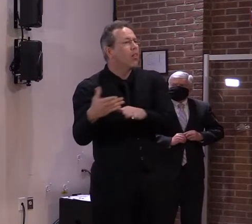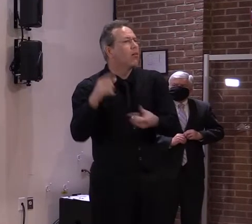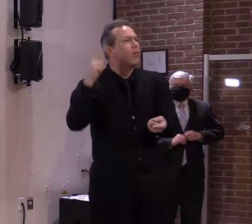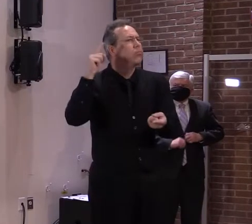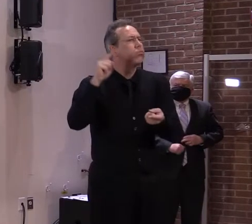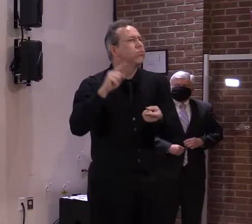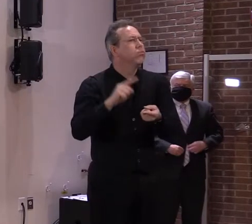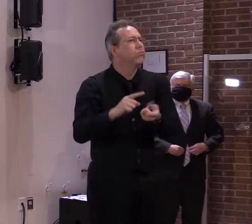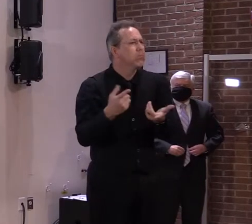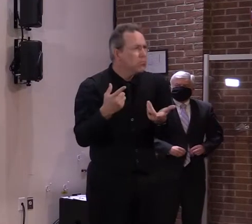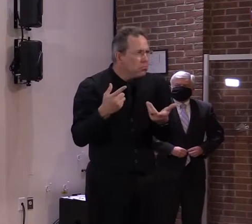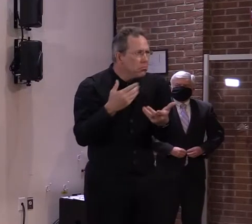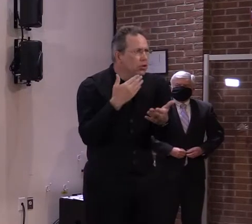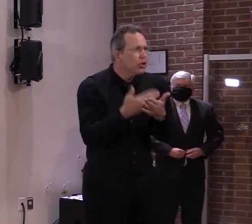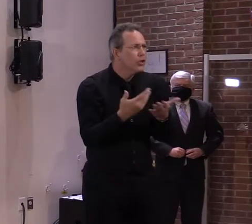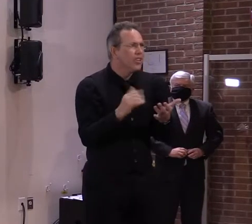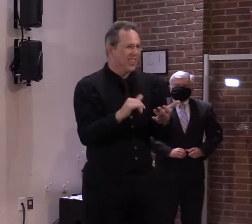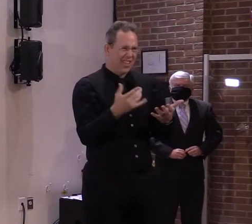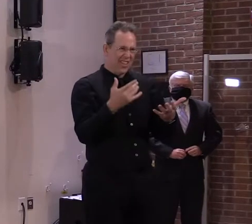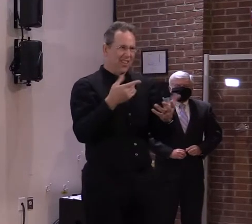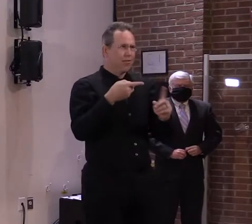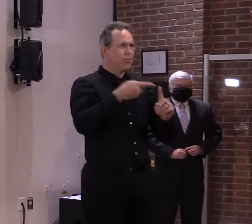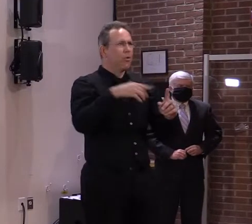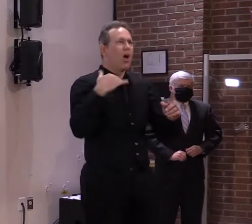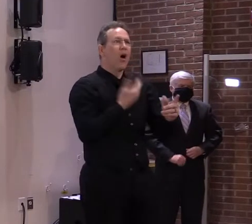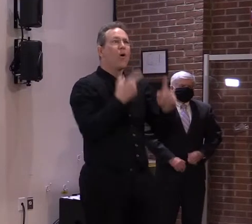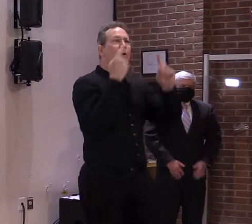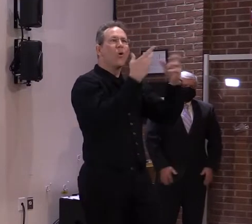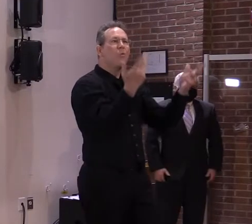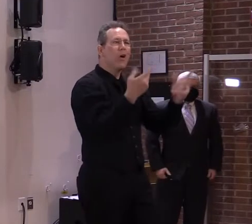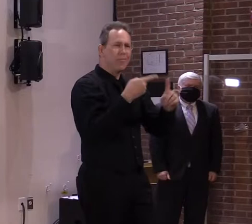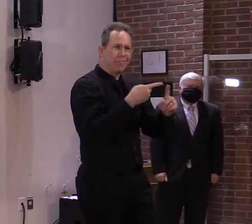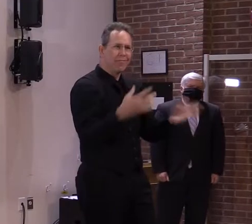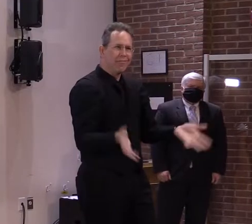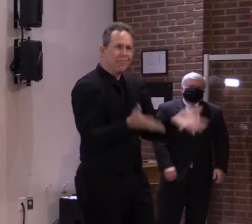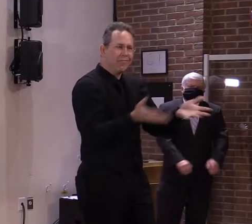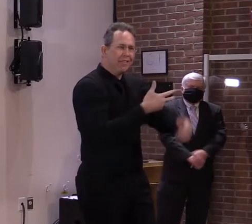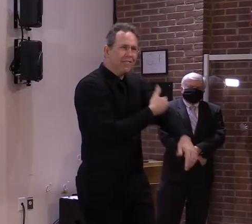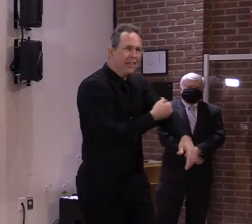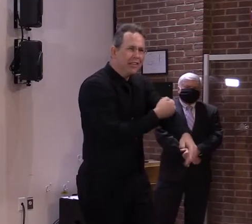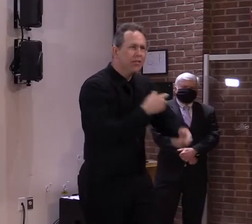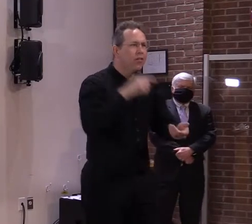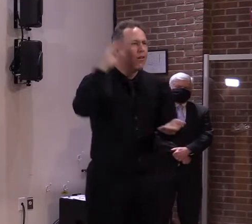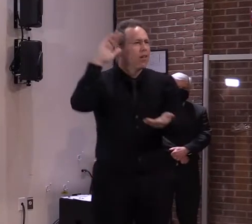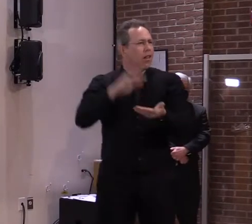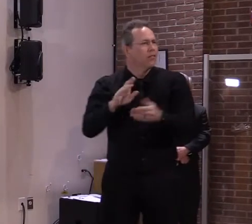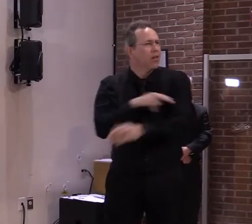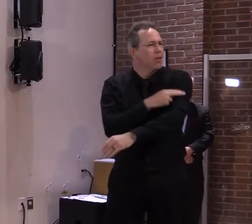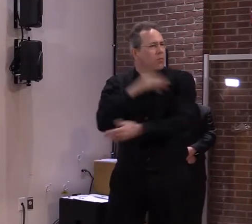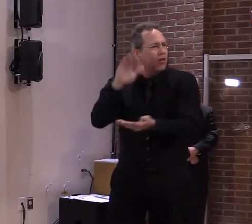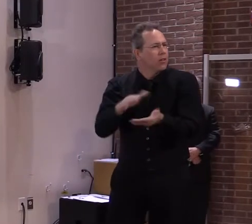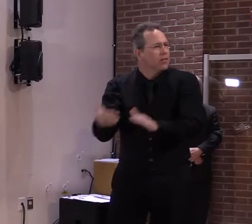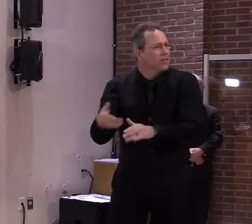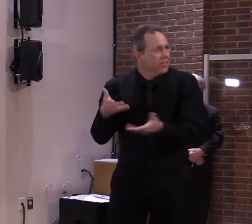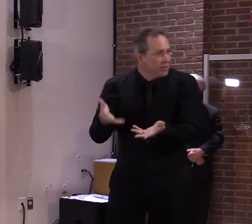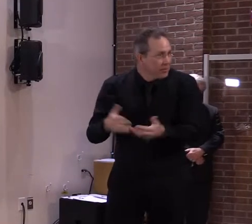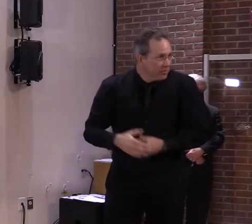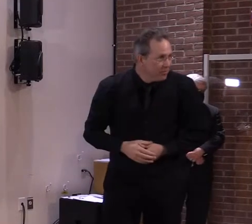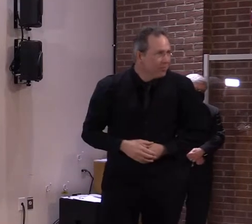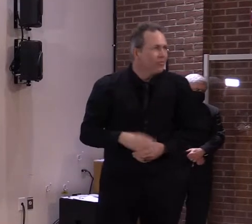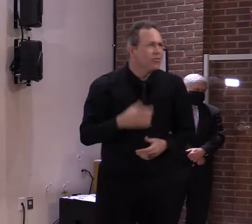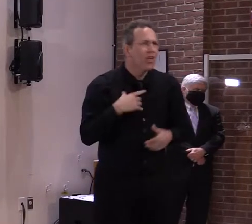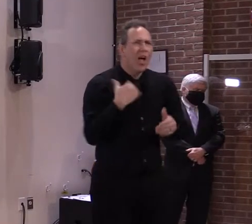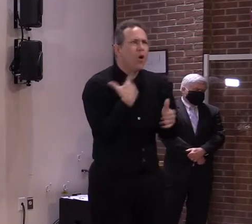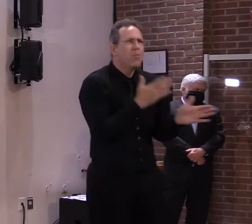working towards. And as we move through more and more age bands, we look forward to seeing deaths and hospitalizations continue